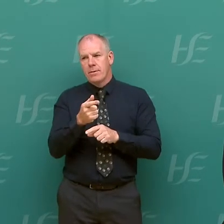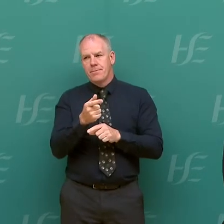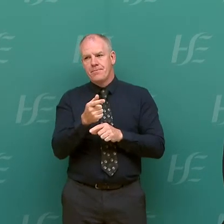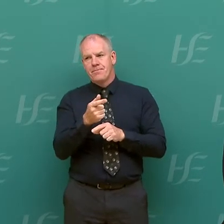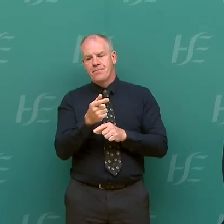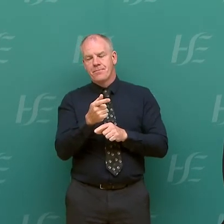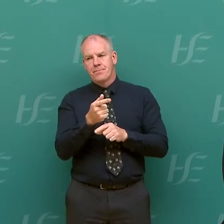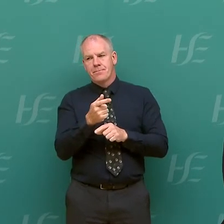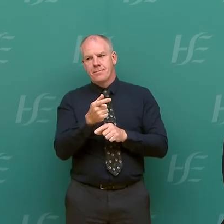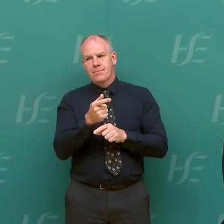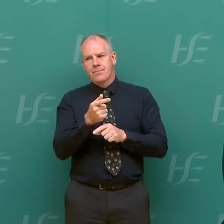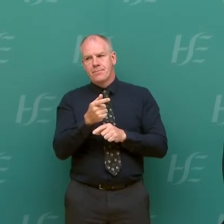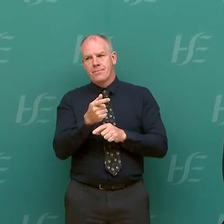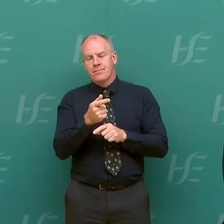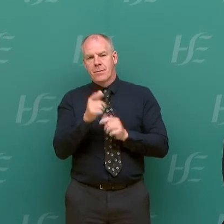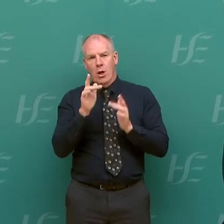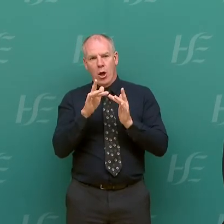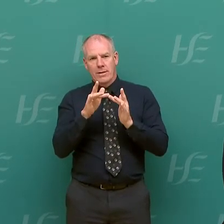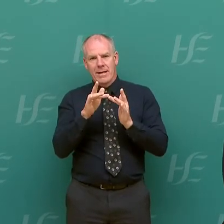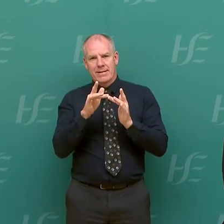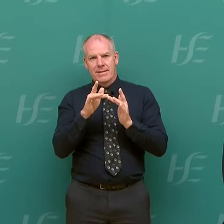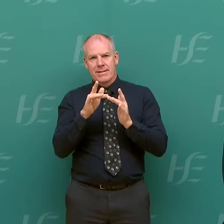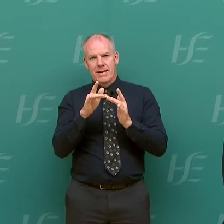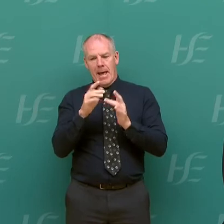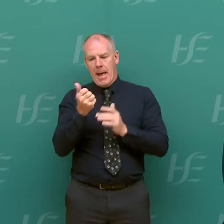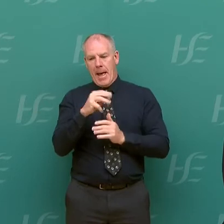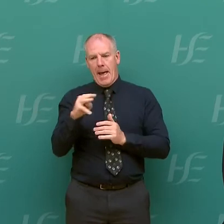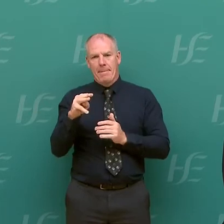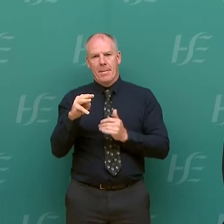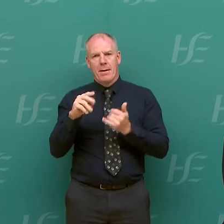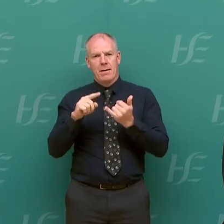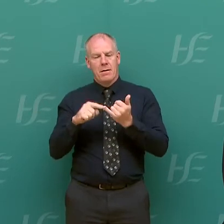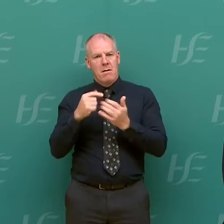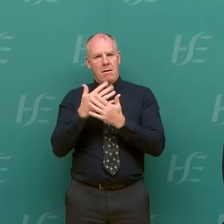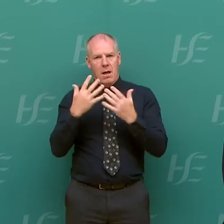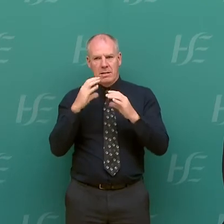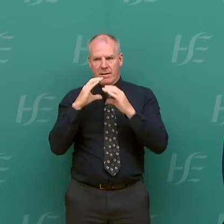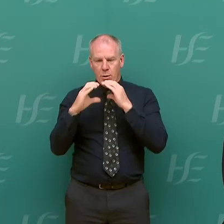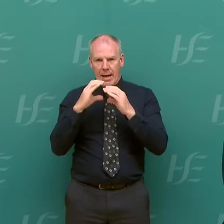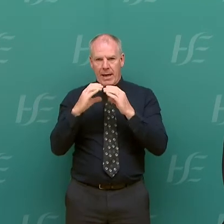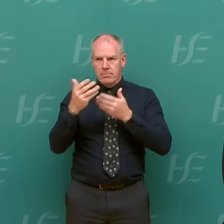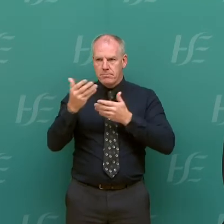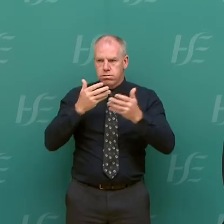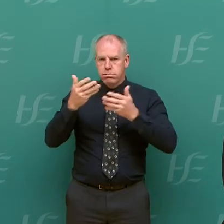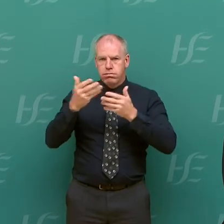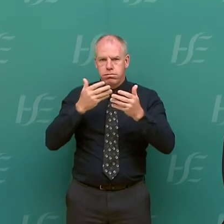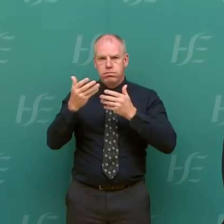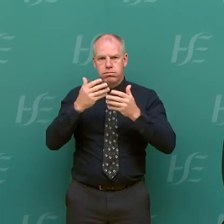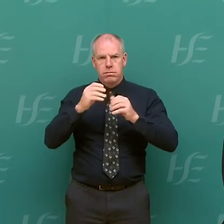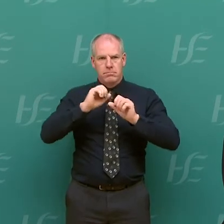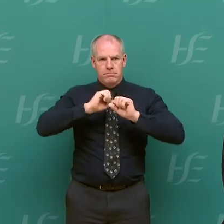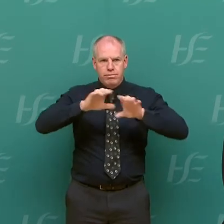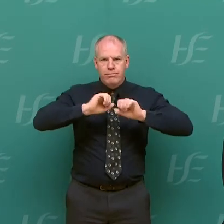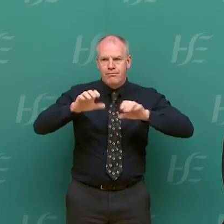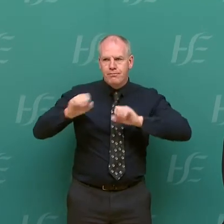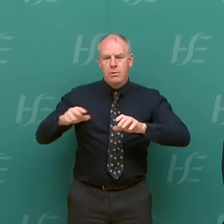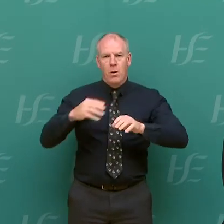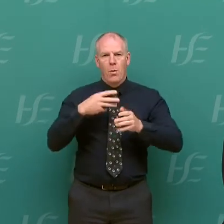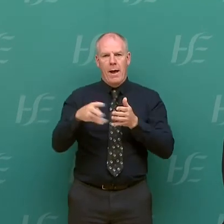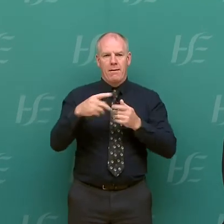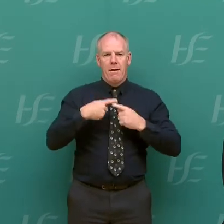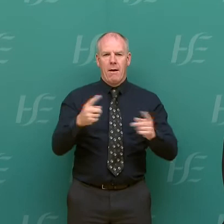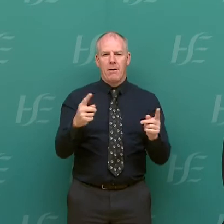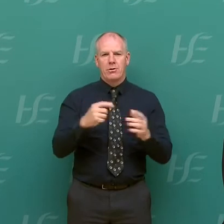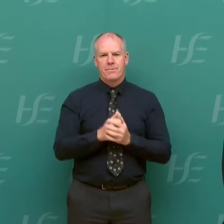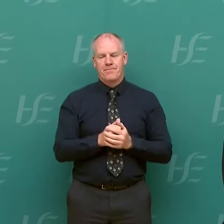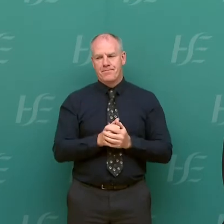in relation to the contact tracing app, we'll be putting a lot of communications behind this once we go to launch. Just to say to you in